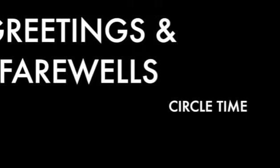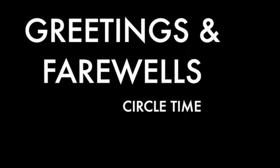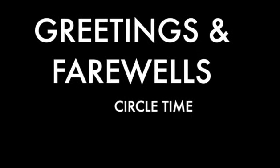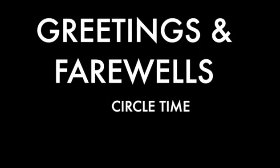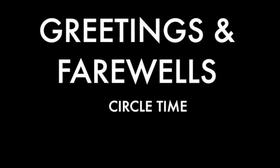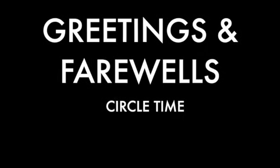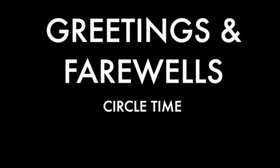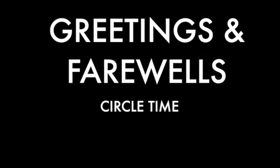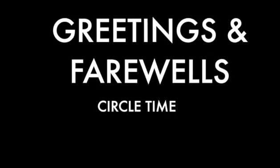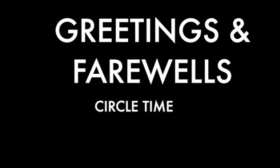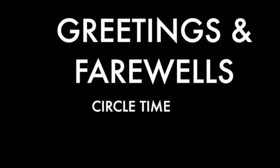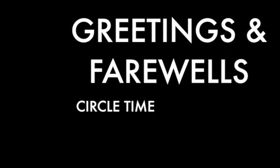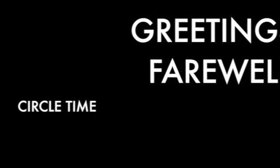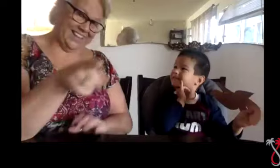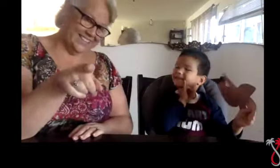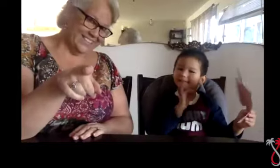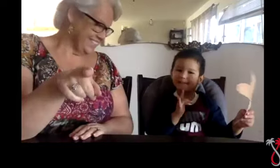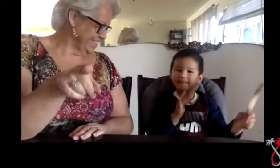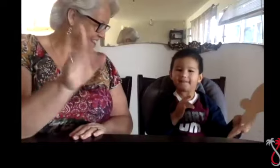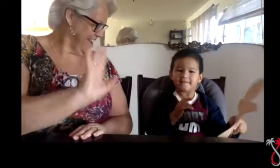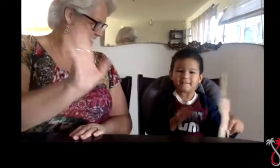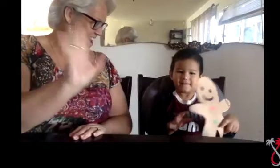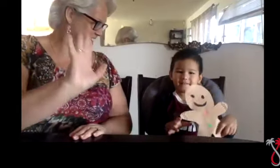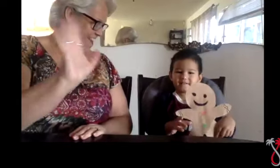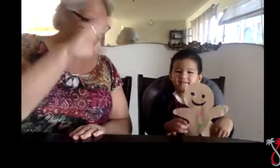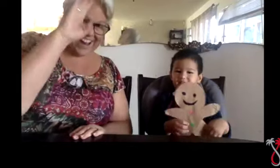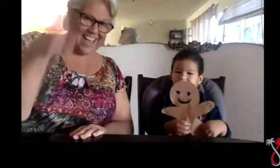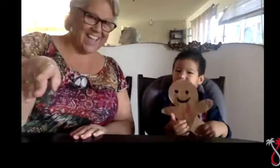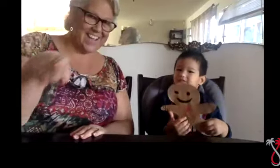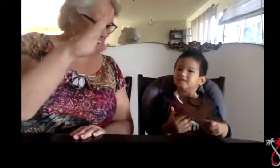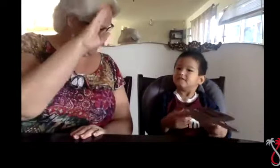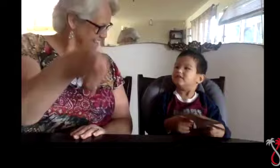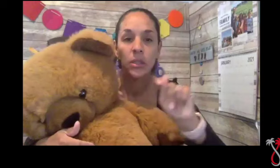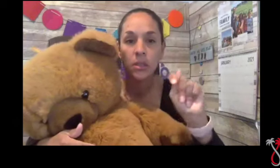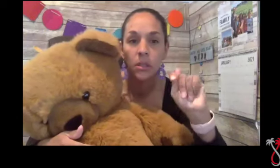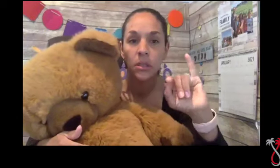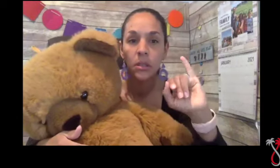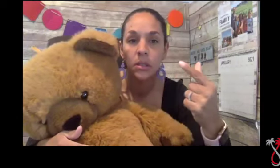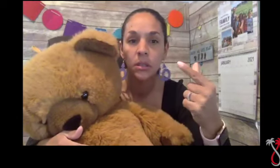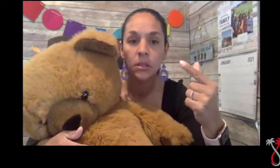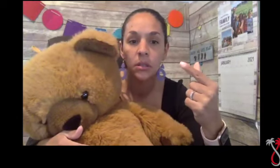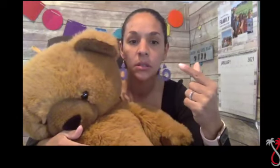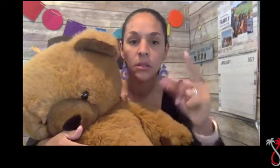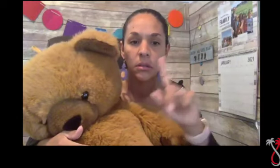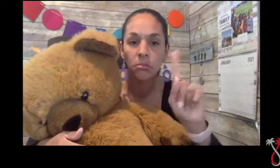Greetings and farewells, circle time. Tell them hello, wave hi, say hi. T-I-G,